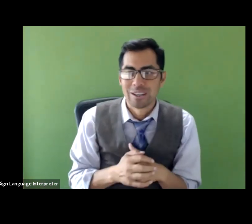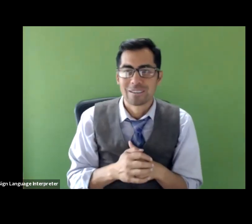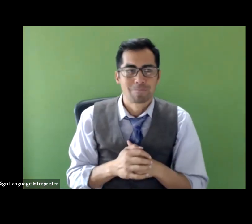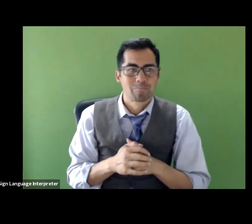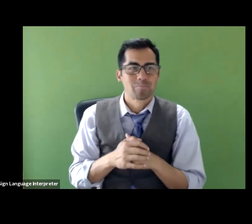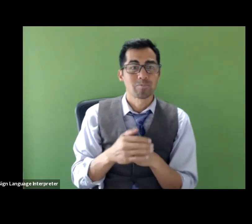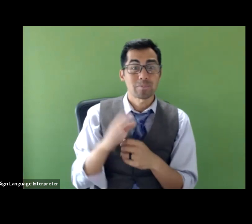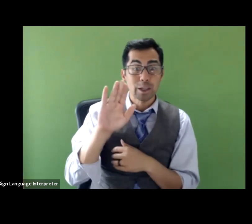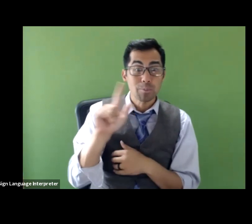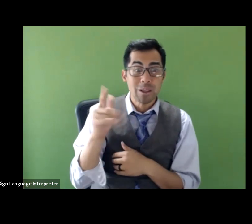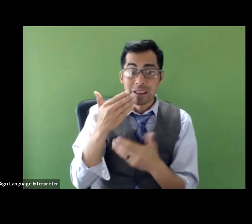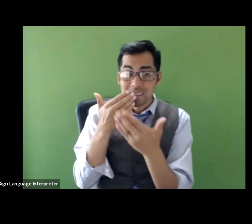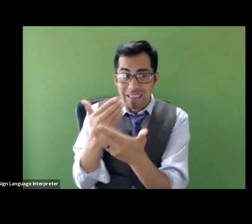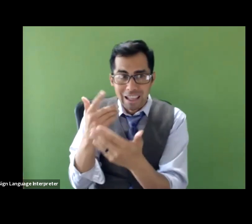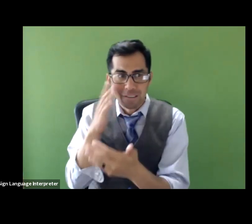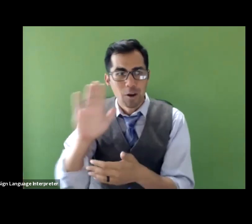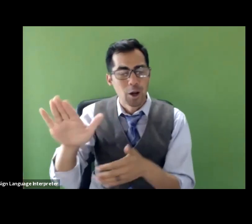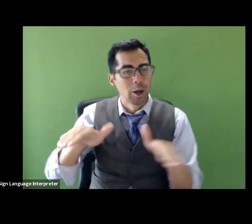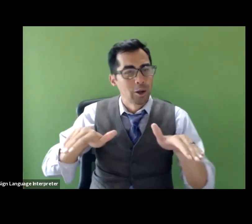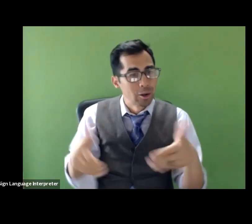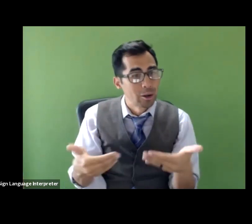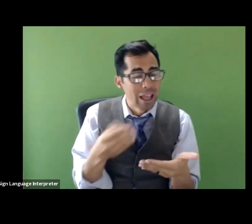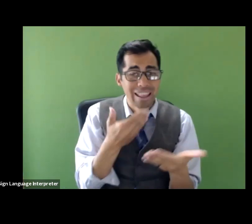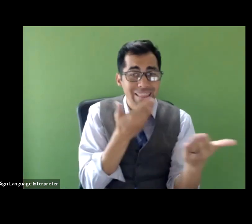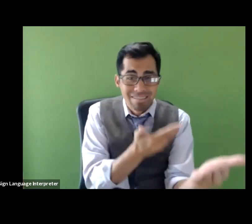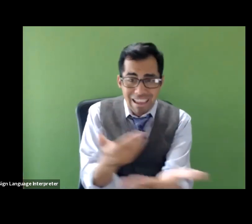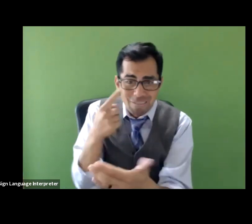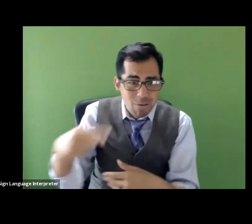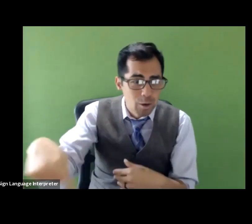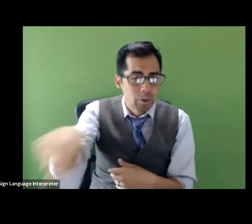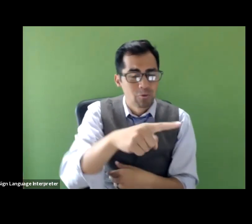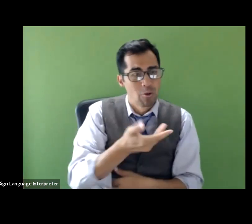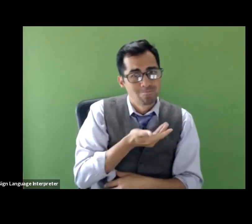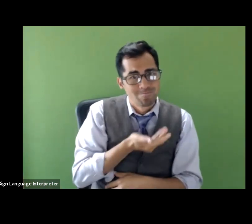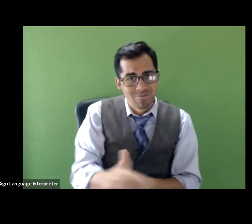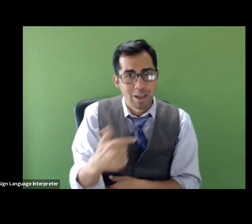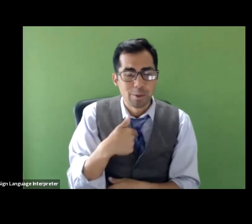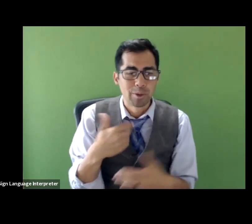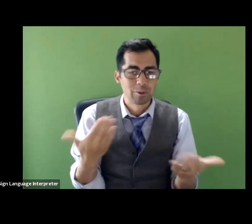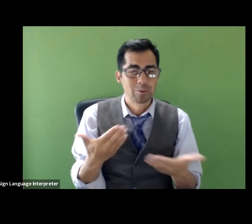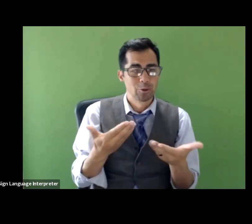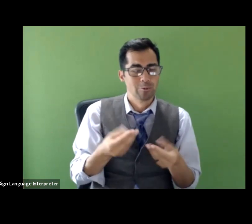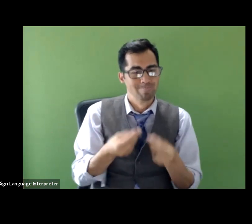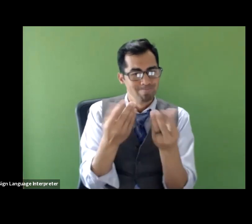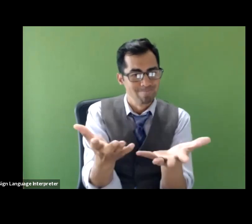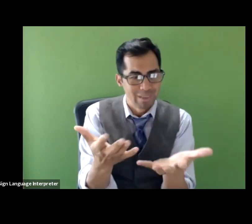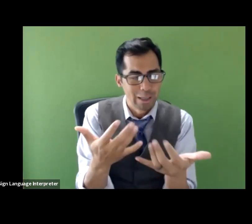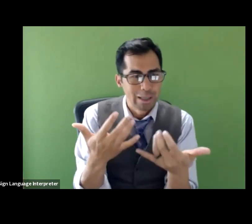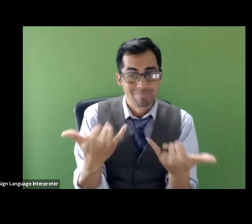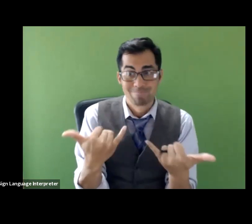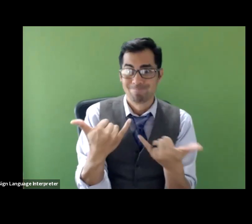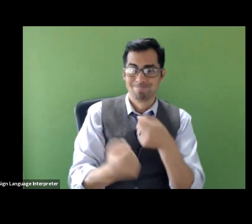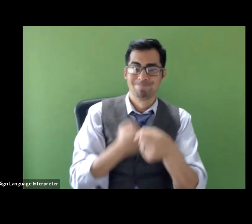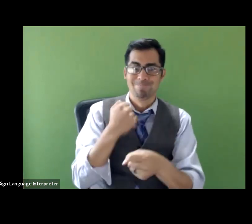Bill, thank you for that generous introduction, and thank you to all of you for inviting me to deliver this year's keynote. I